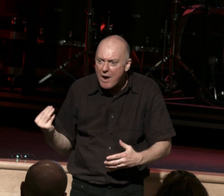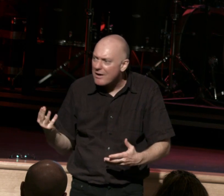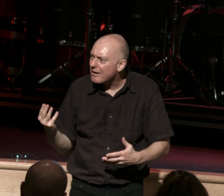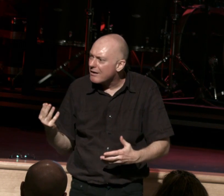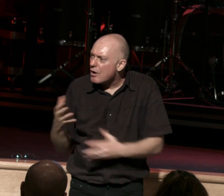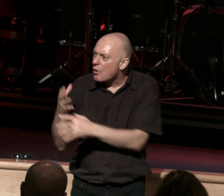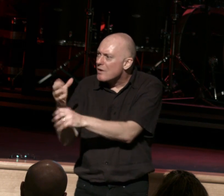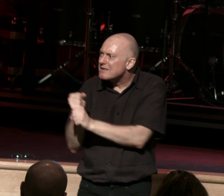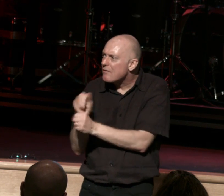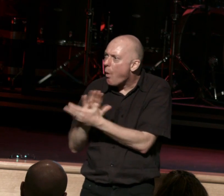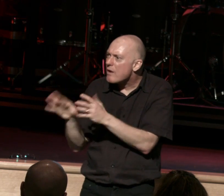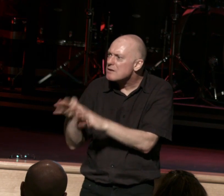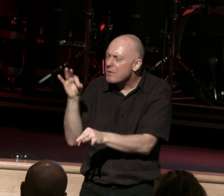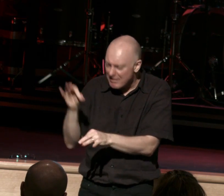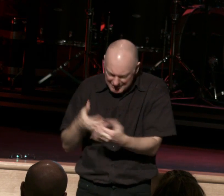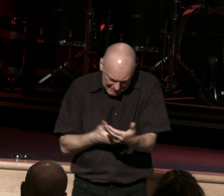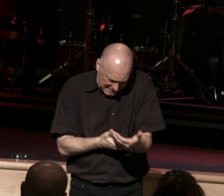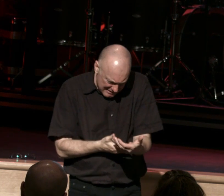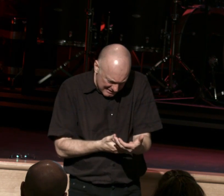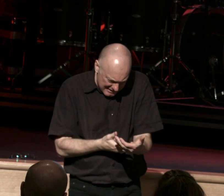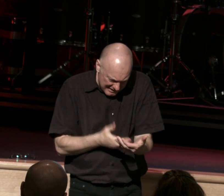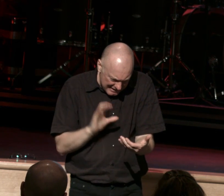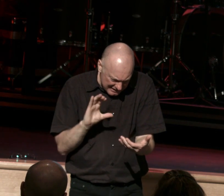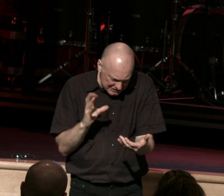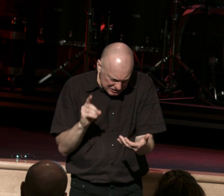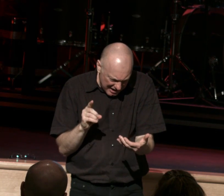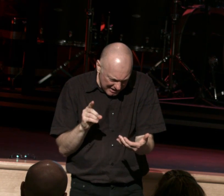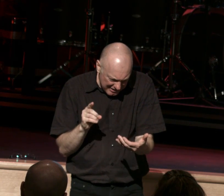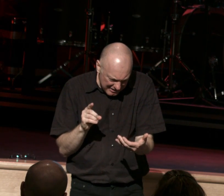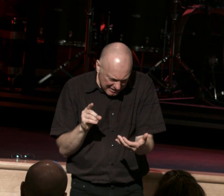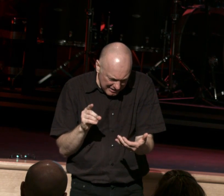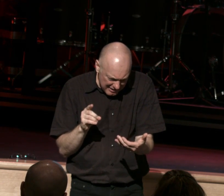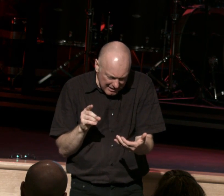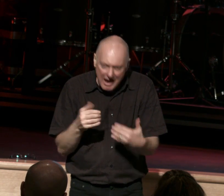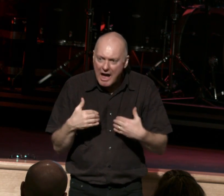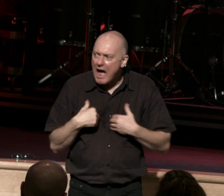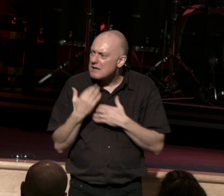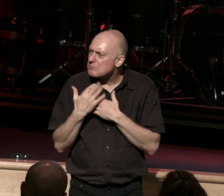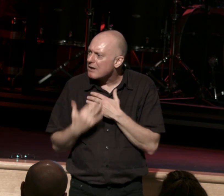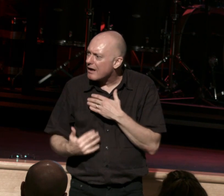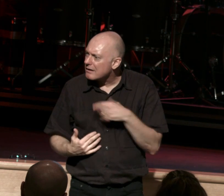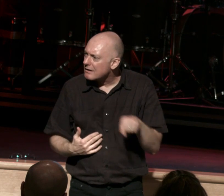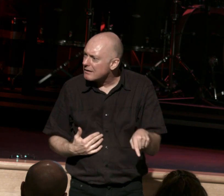Mary, conceived of the Holy Spirit. This little tiny child, he knows this child carries blood.